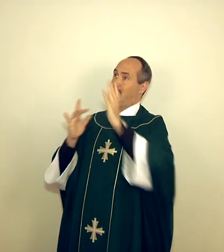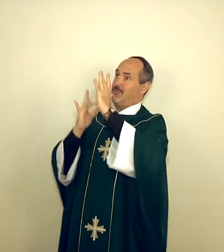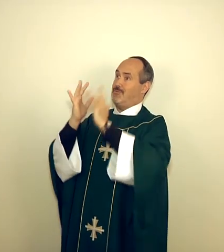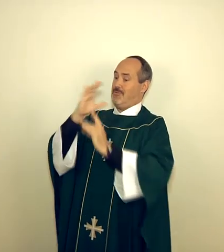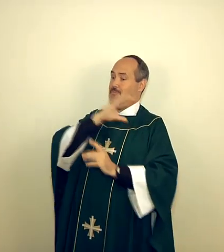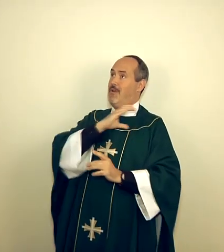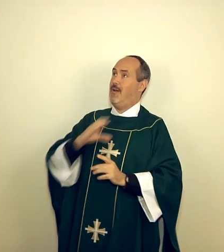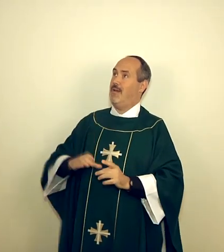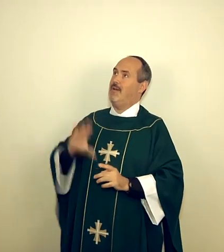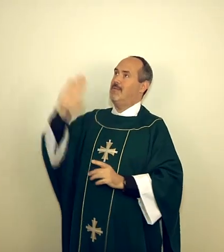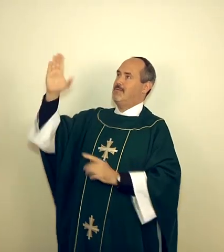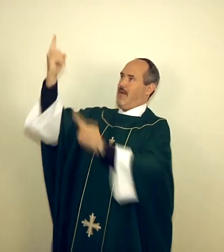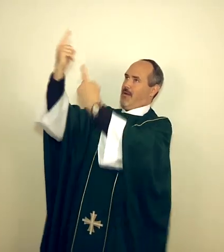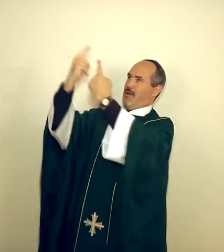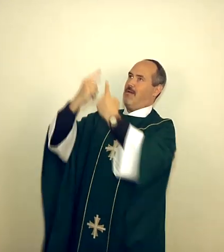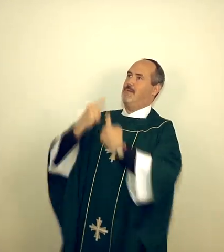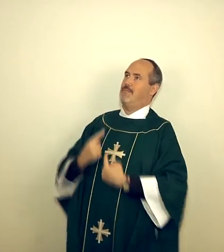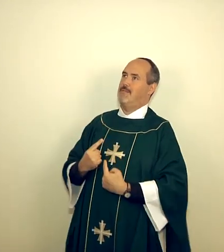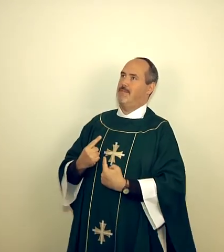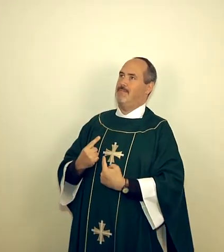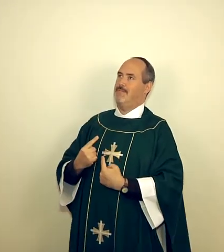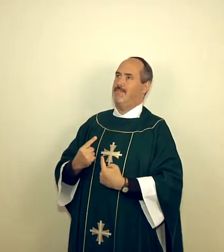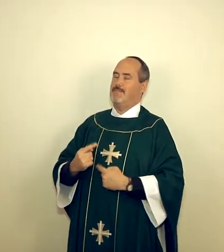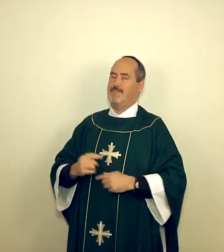Savior, Jesus Christ.